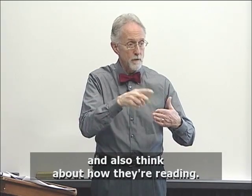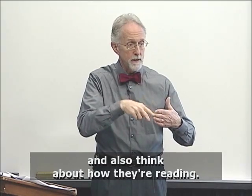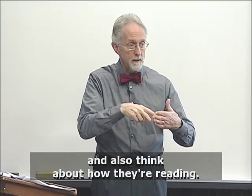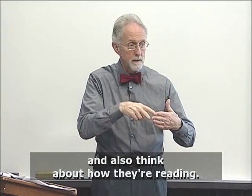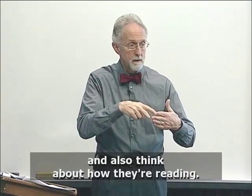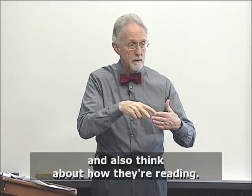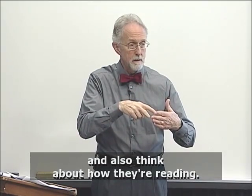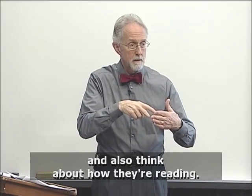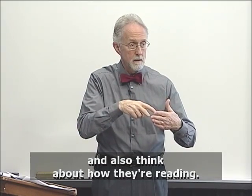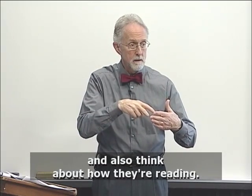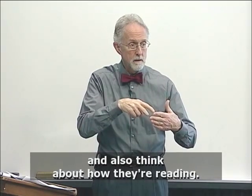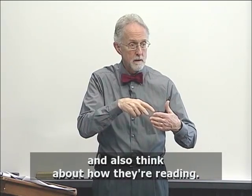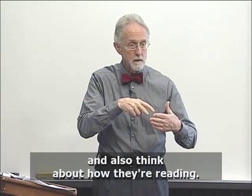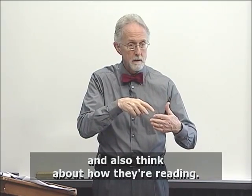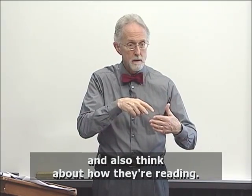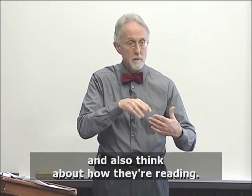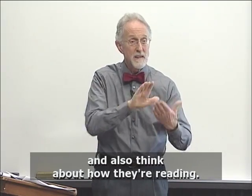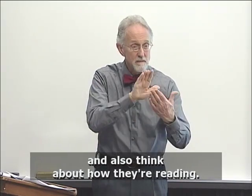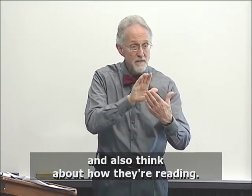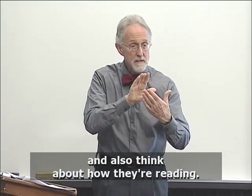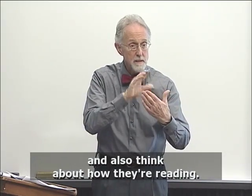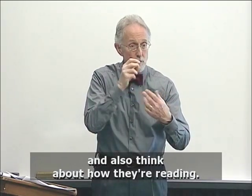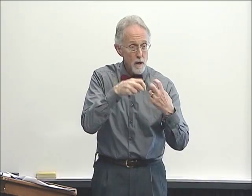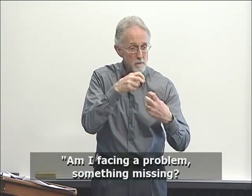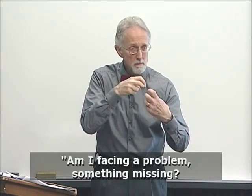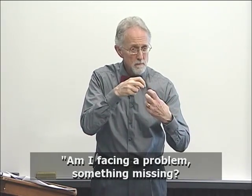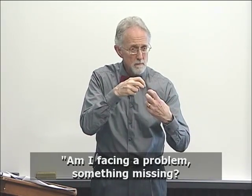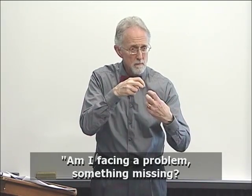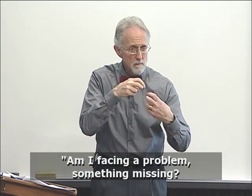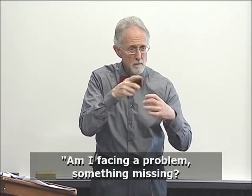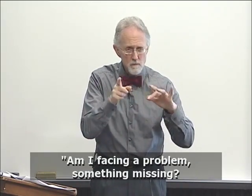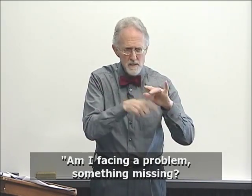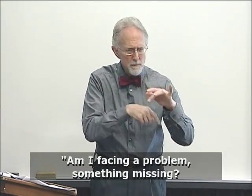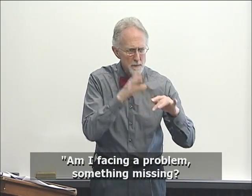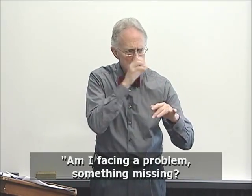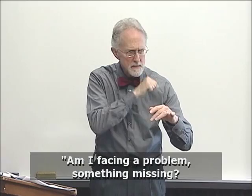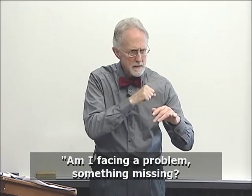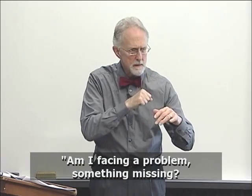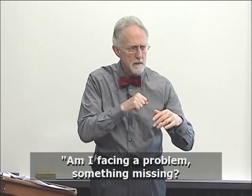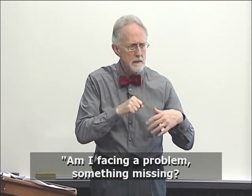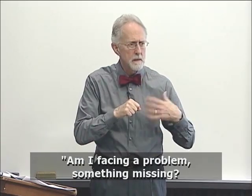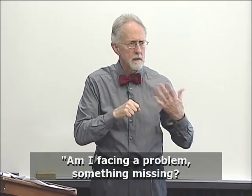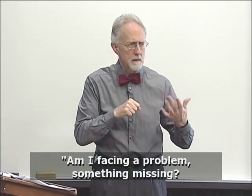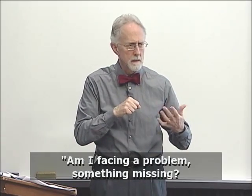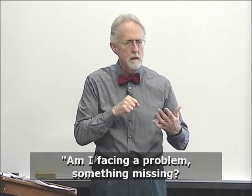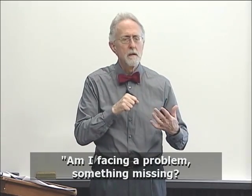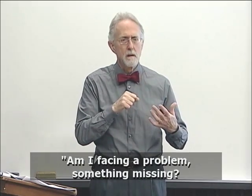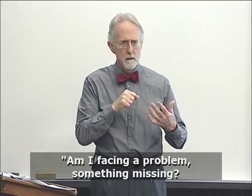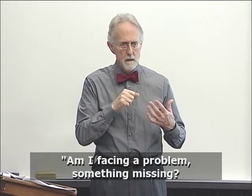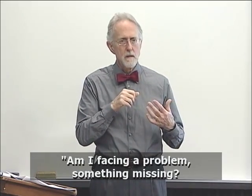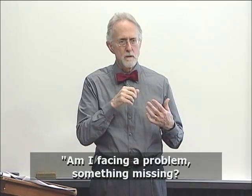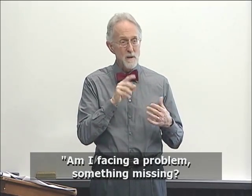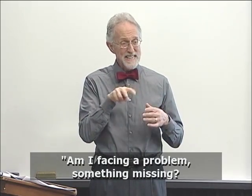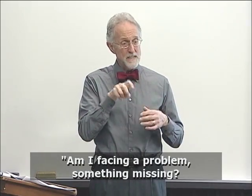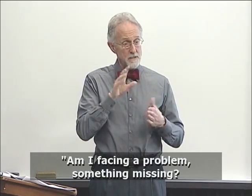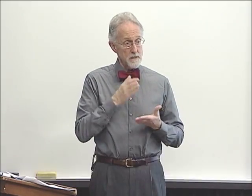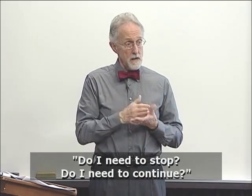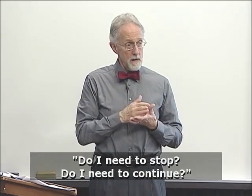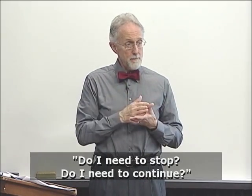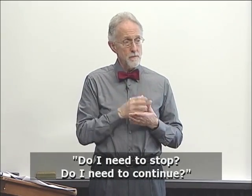reading. Am I facing a problem? Something missing? Do I need to stop? Do I